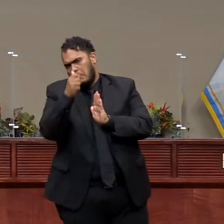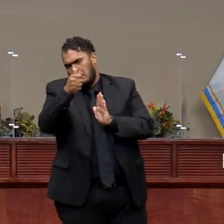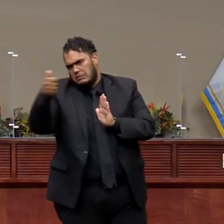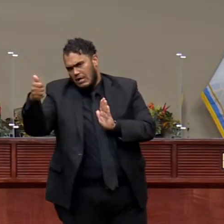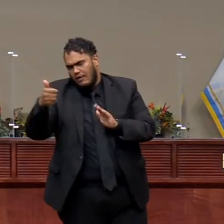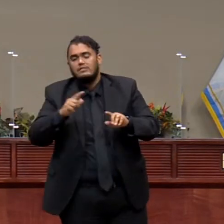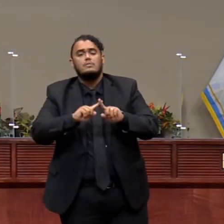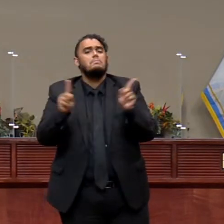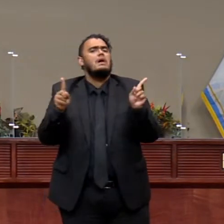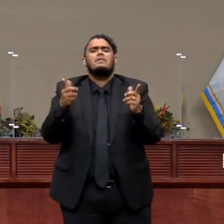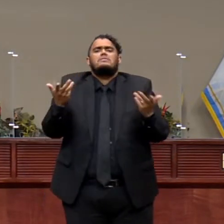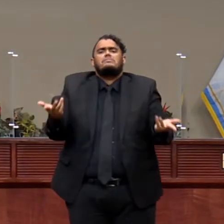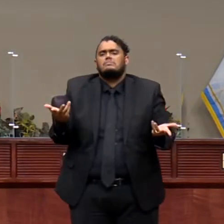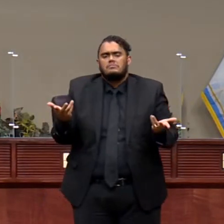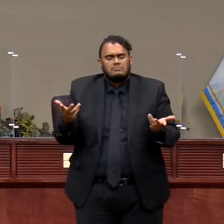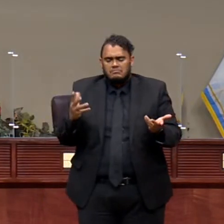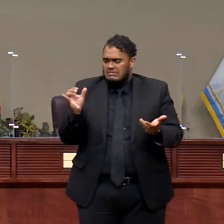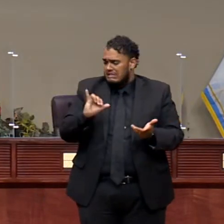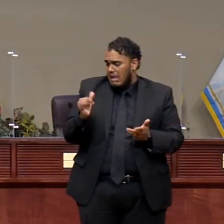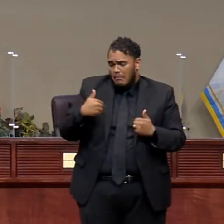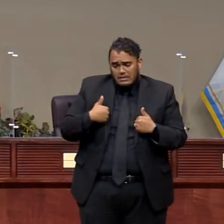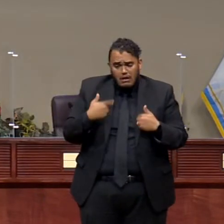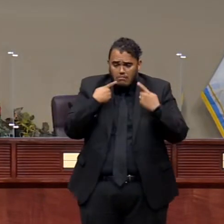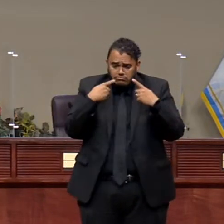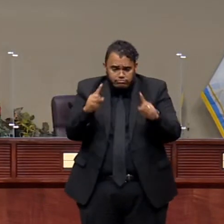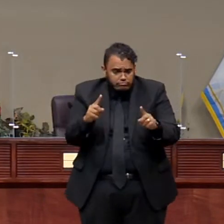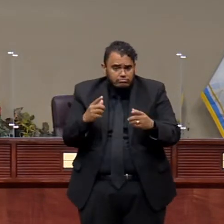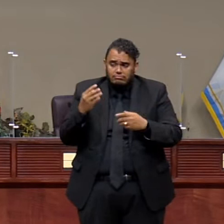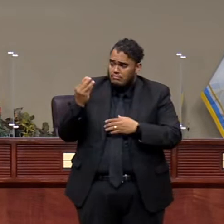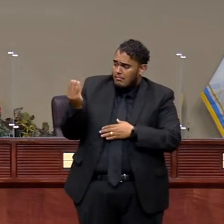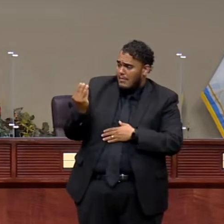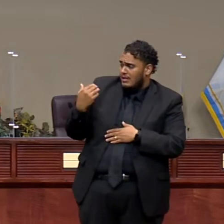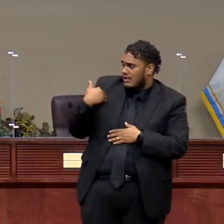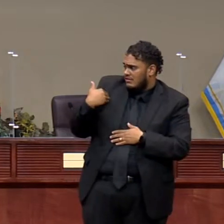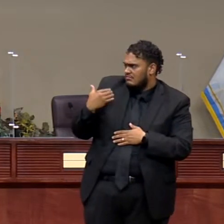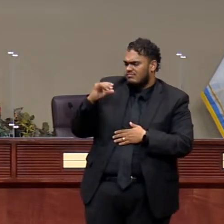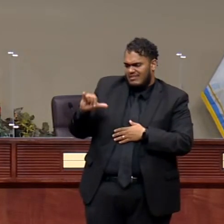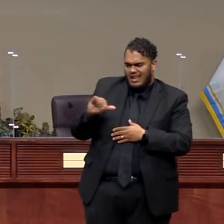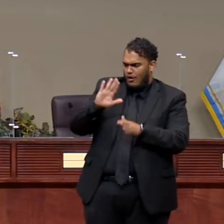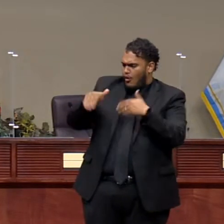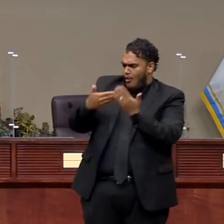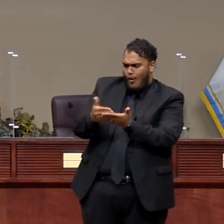previously announced on Monday are within this agreement.